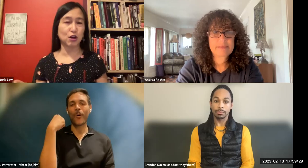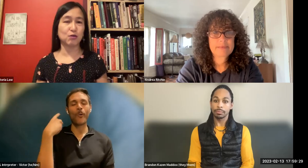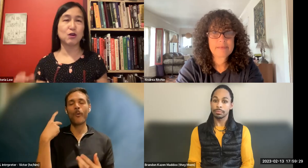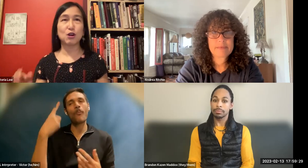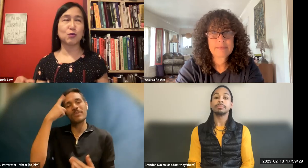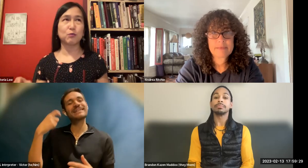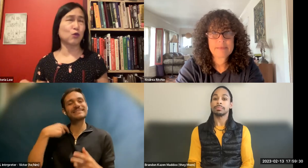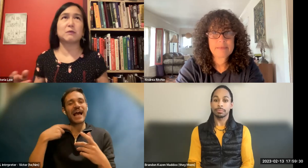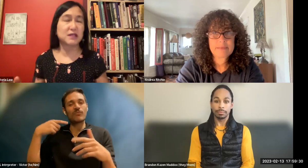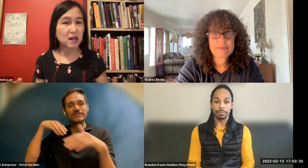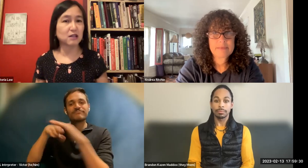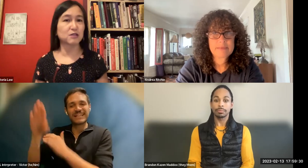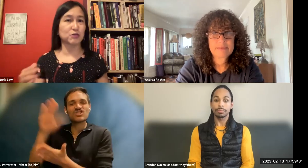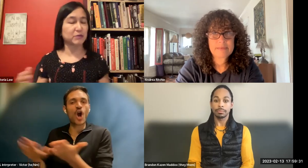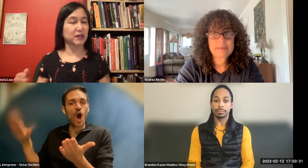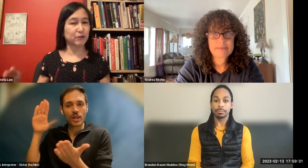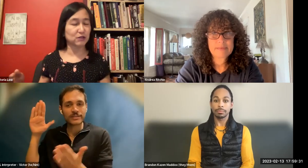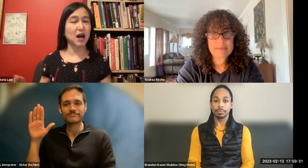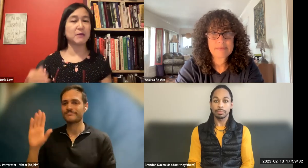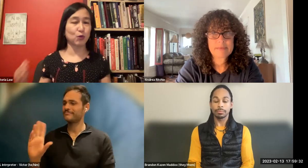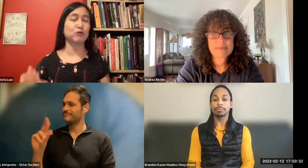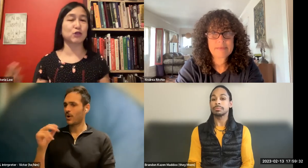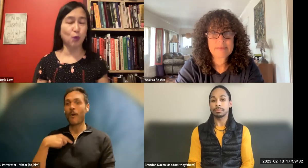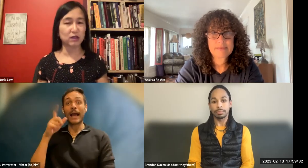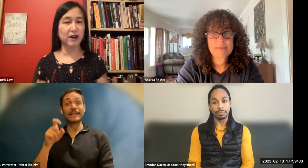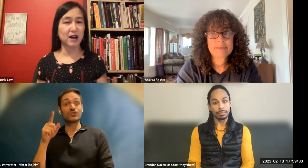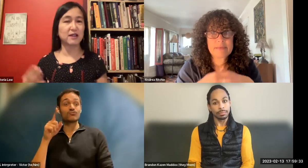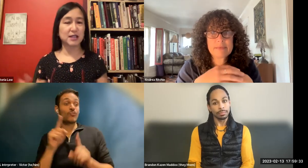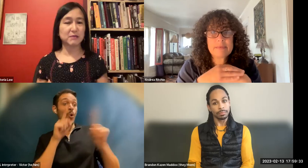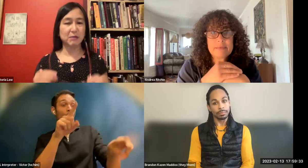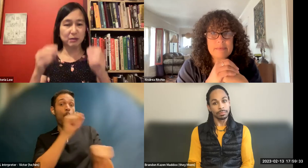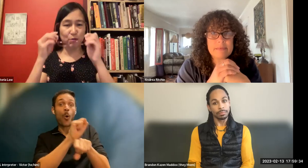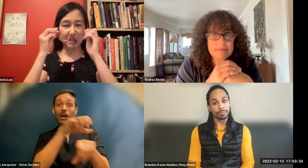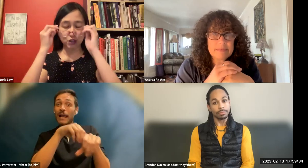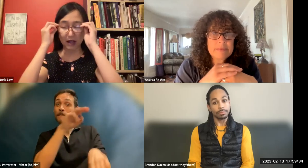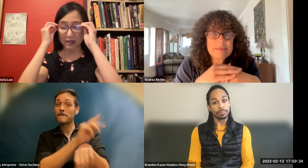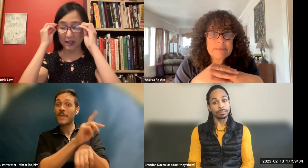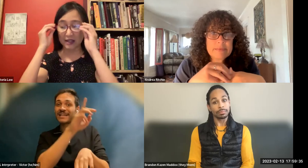needed to go work at McDonald's or something full-time in order to qualify to be able to put my child in